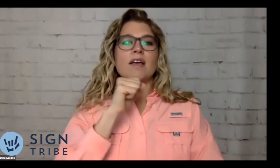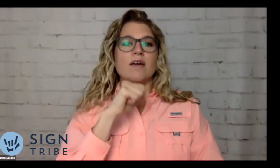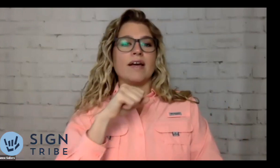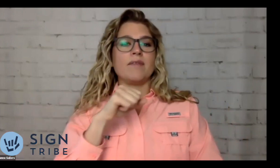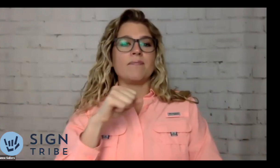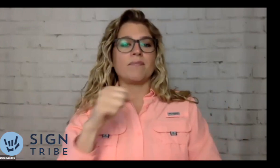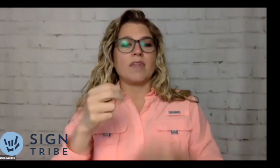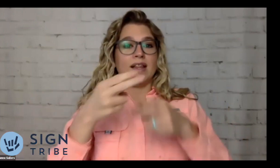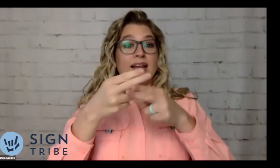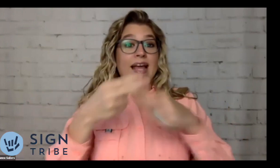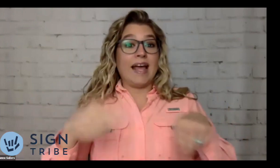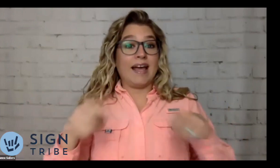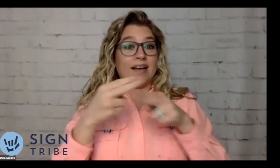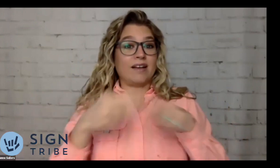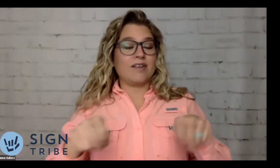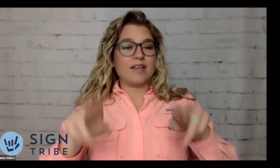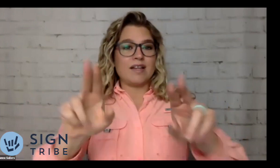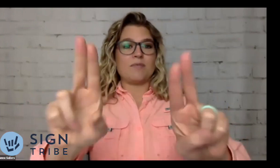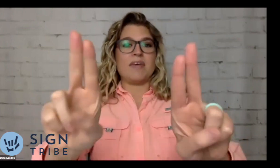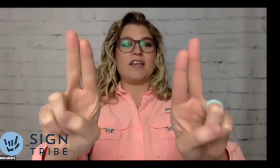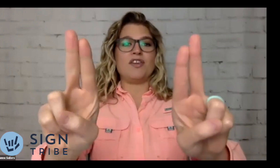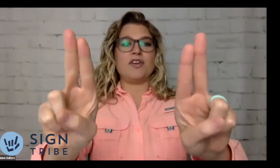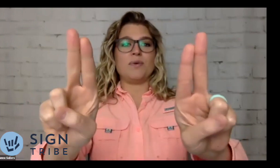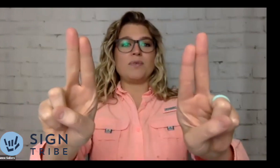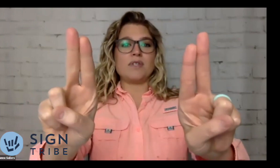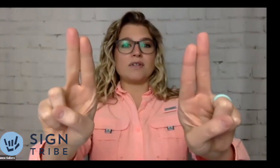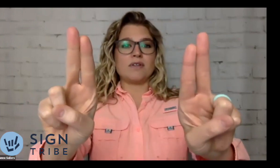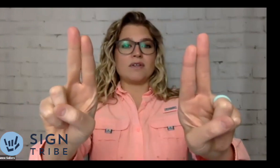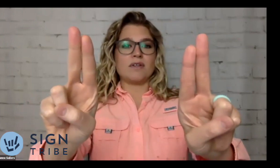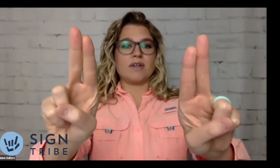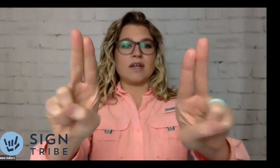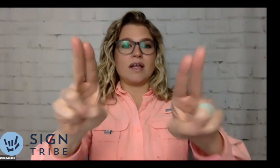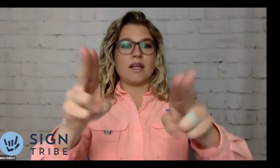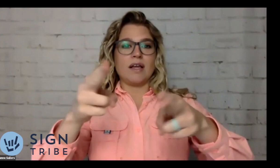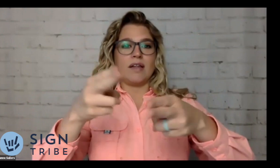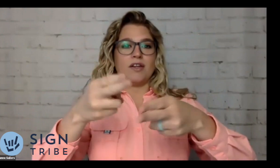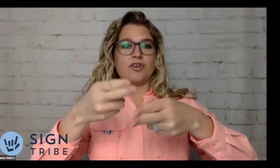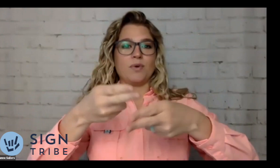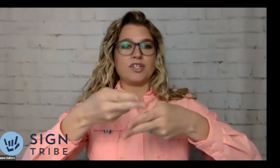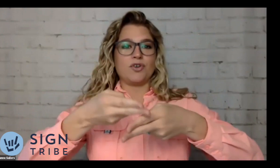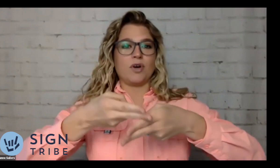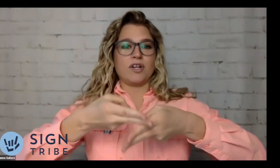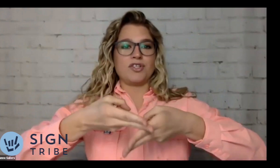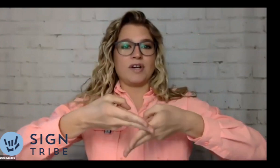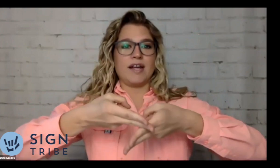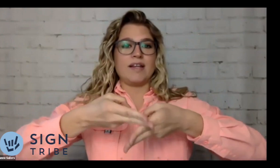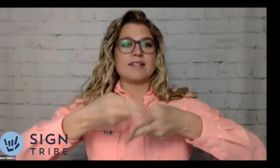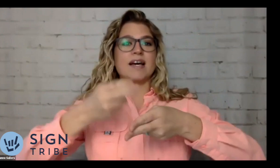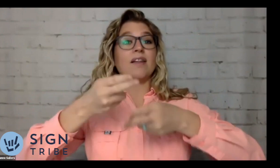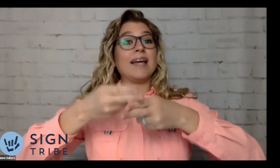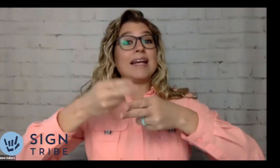Okay? And then egg. Make U's. And then you're going to cross your, it's kind of like